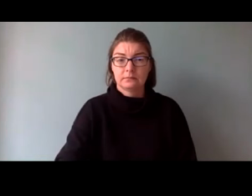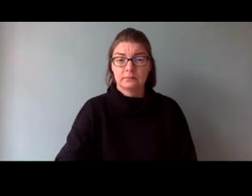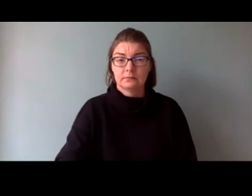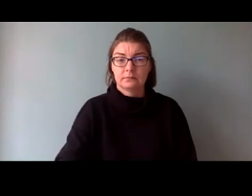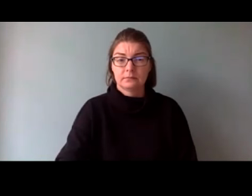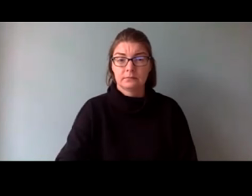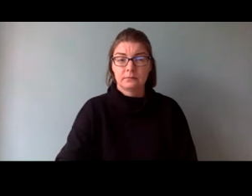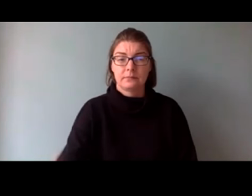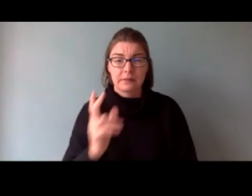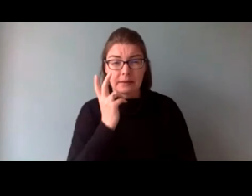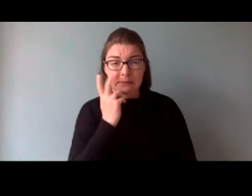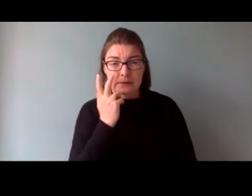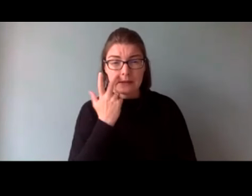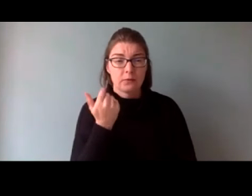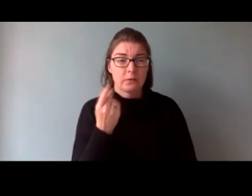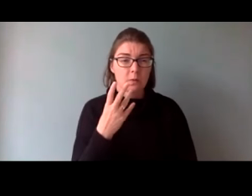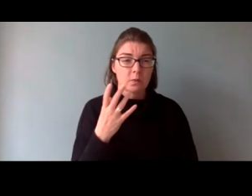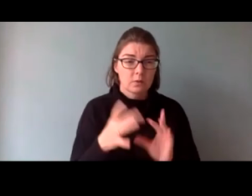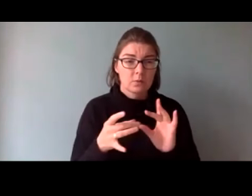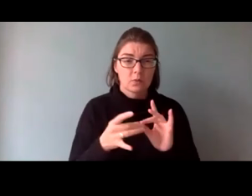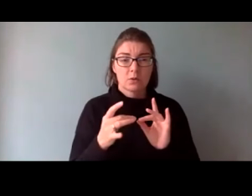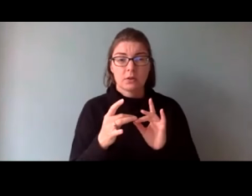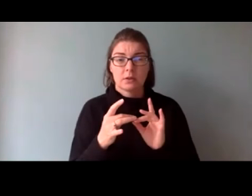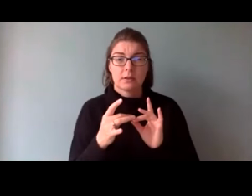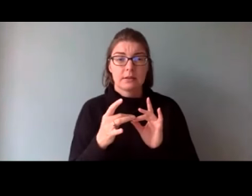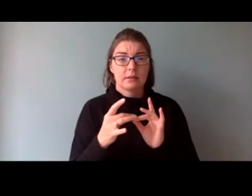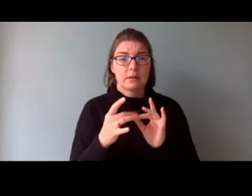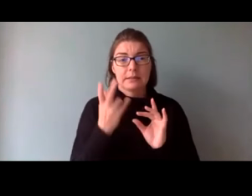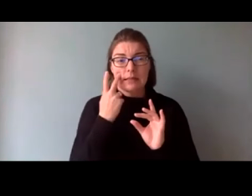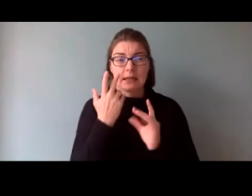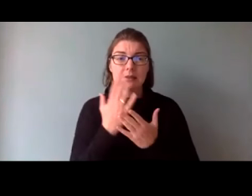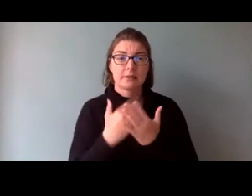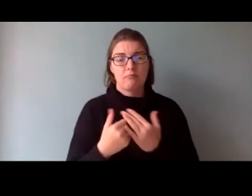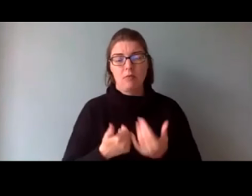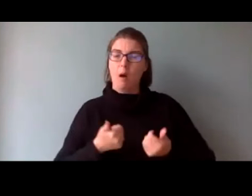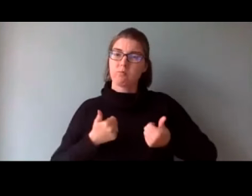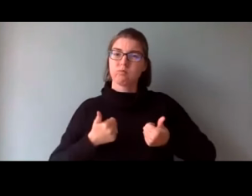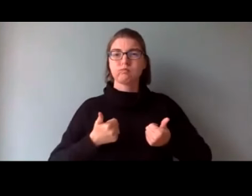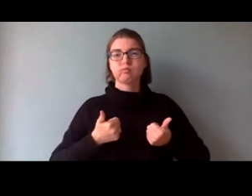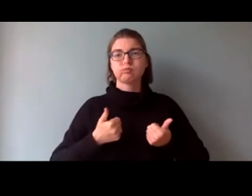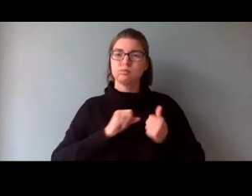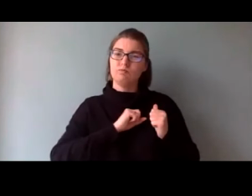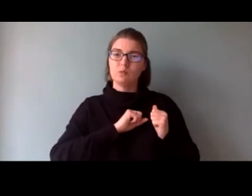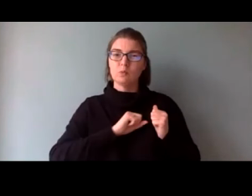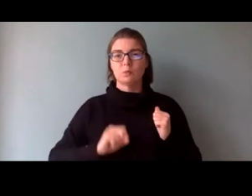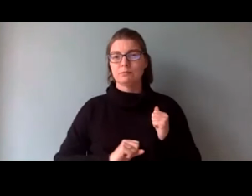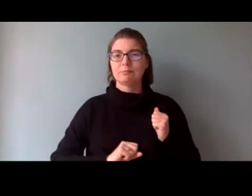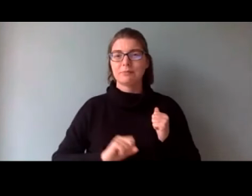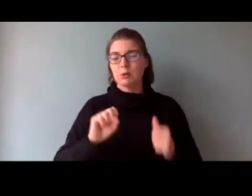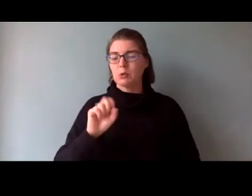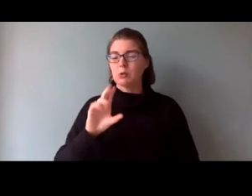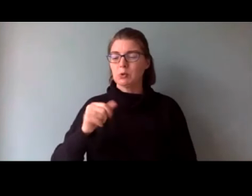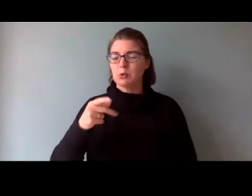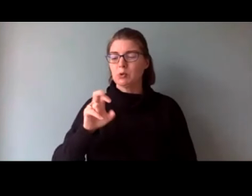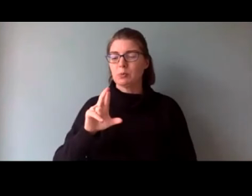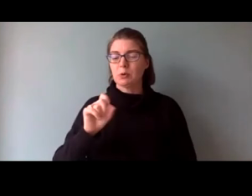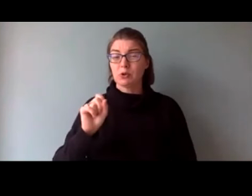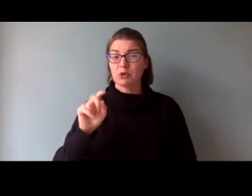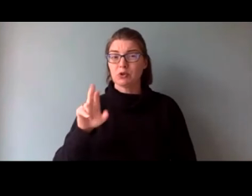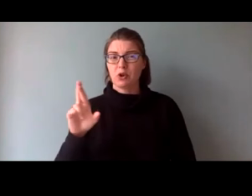a couple remote superstars. That's awesome. I hope to learn sort of a couple things from